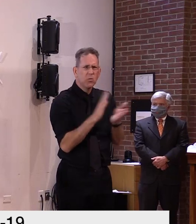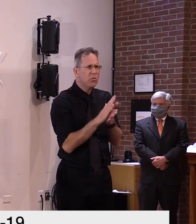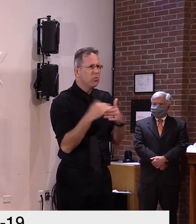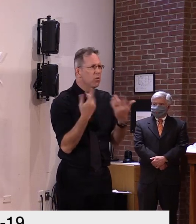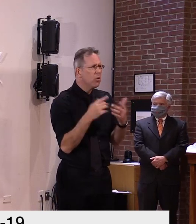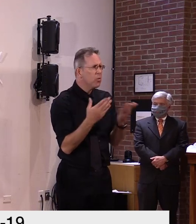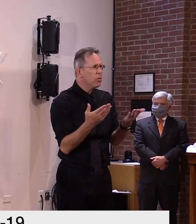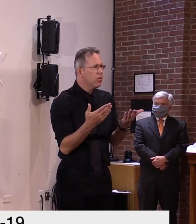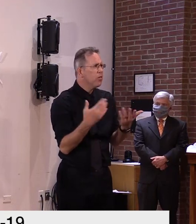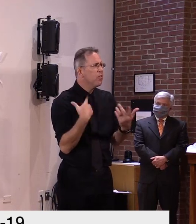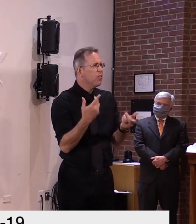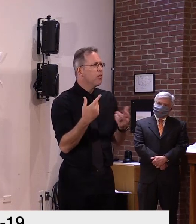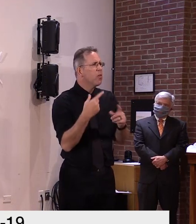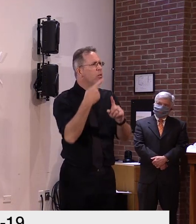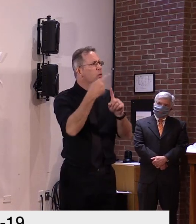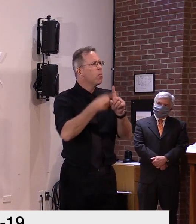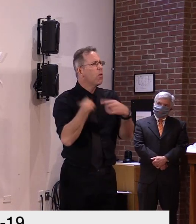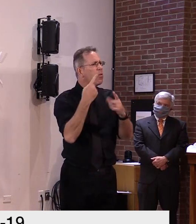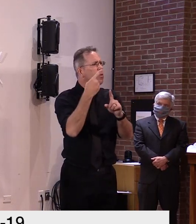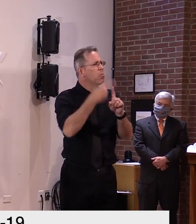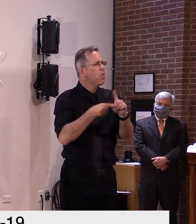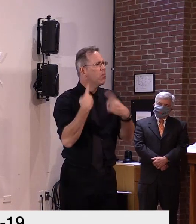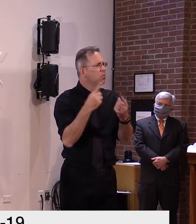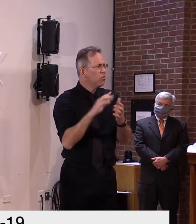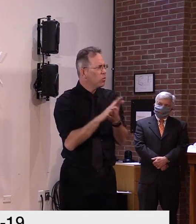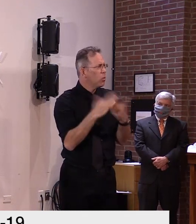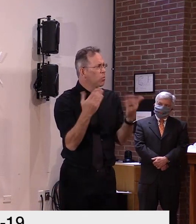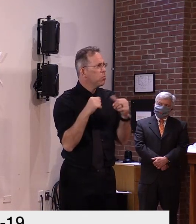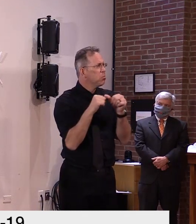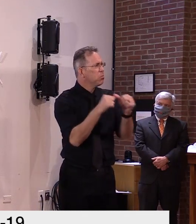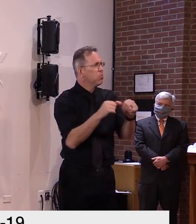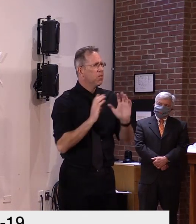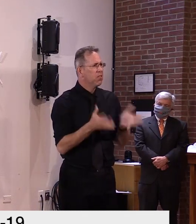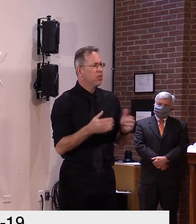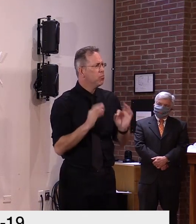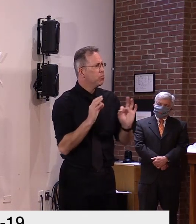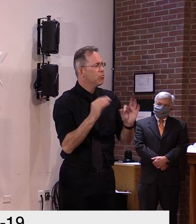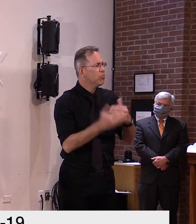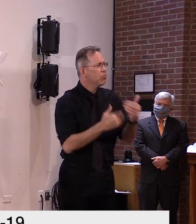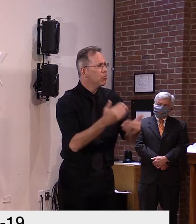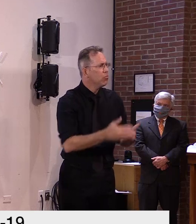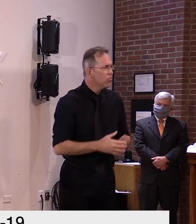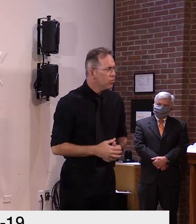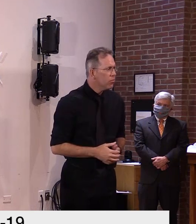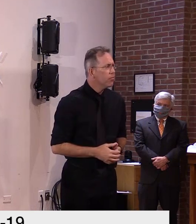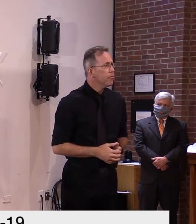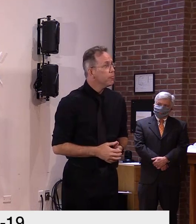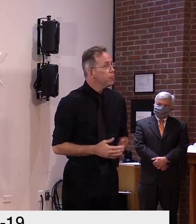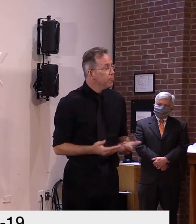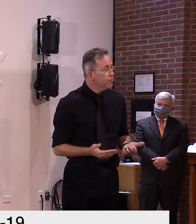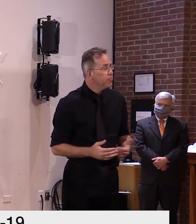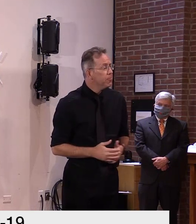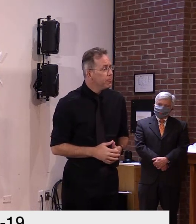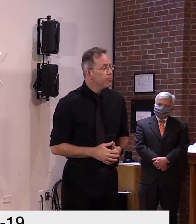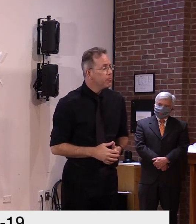Certainly over a month now. And I guess it provides some